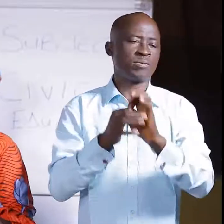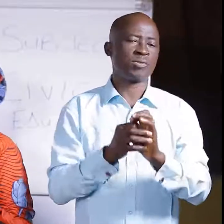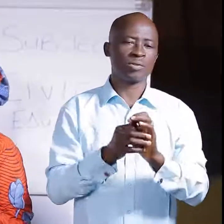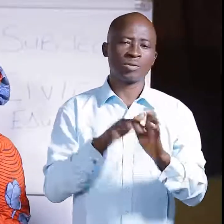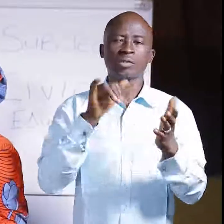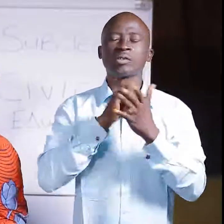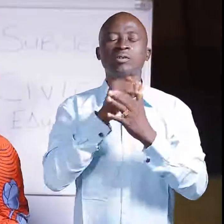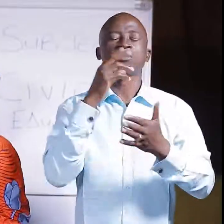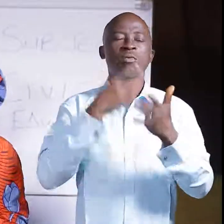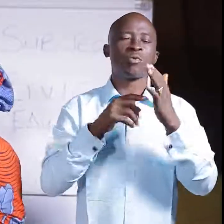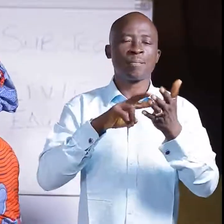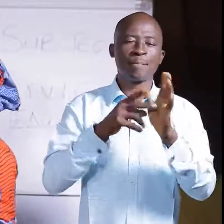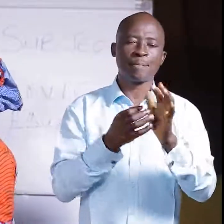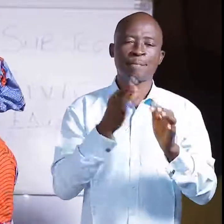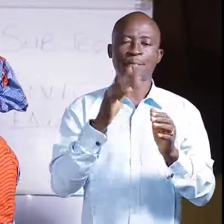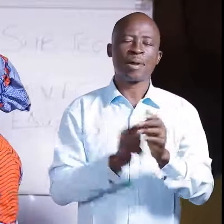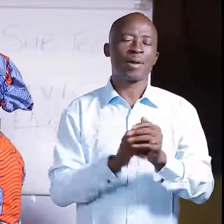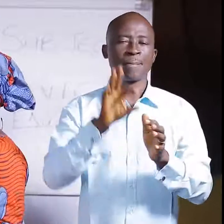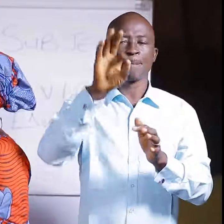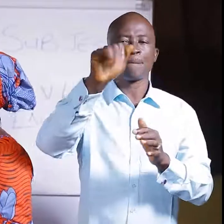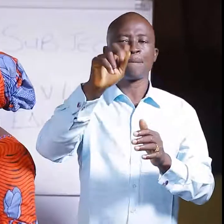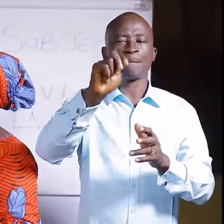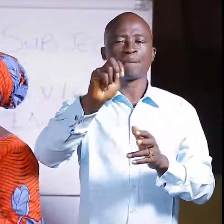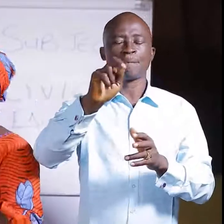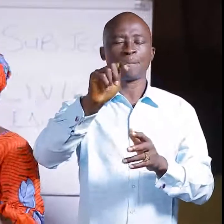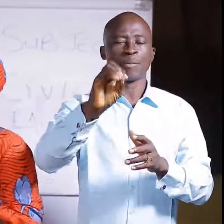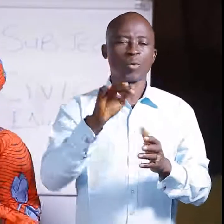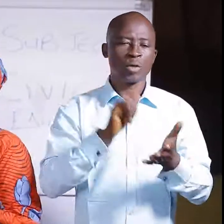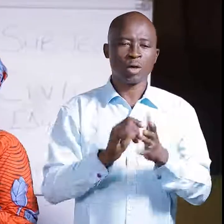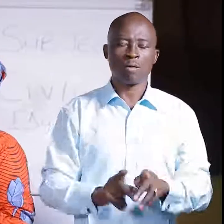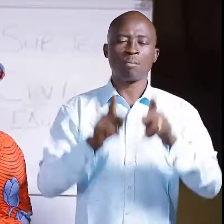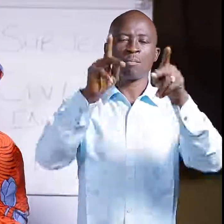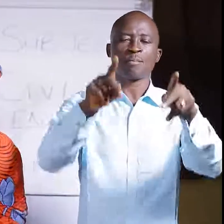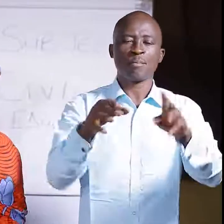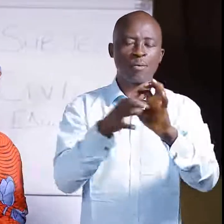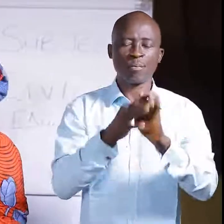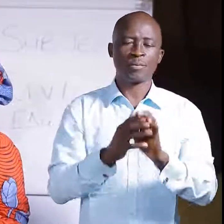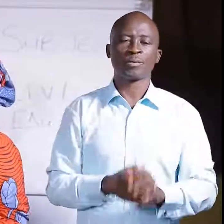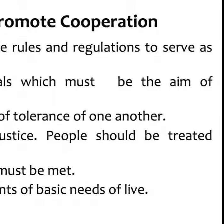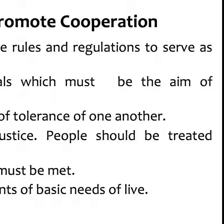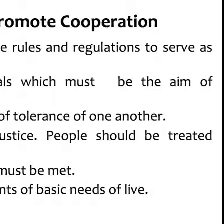That is what we mean by factors that promote cooperation.